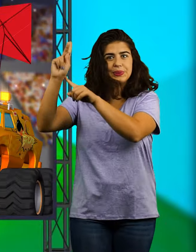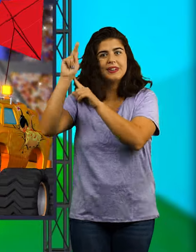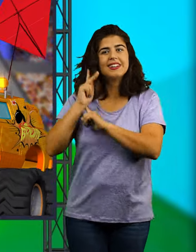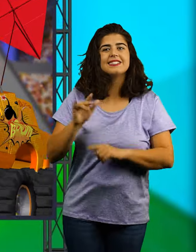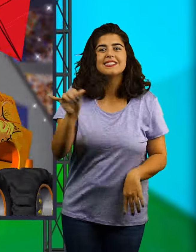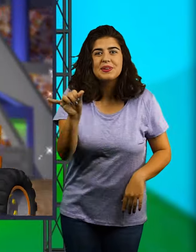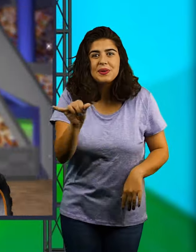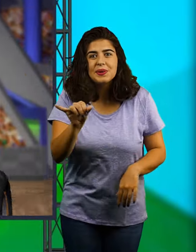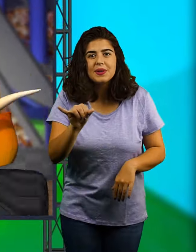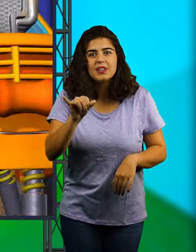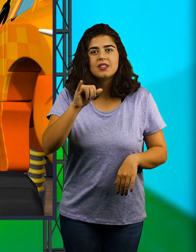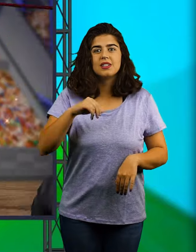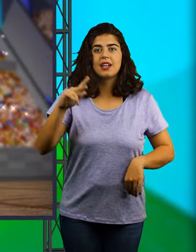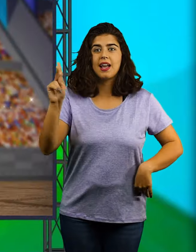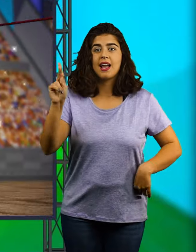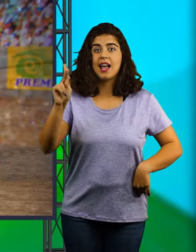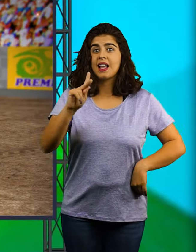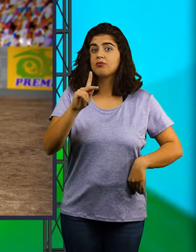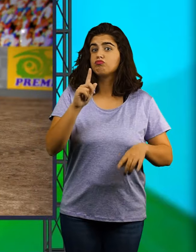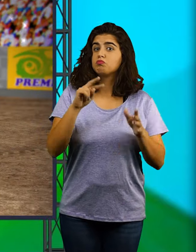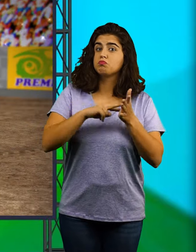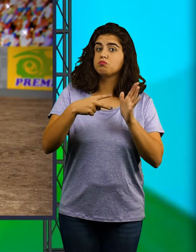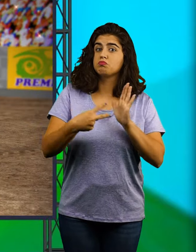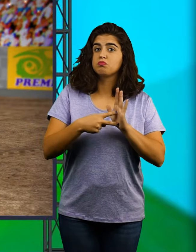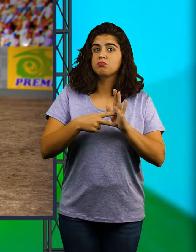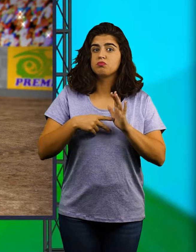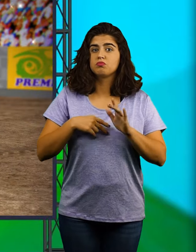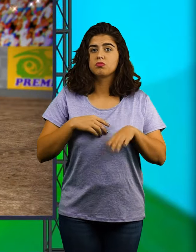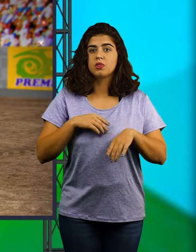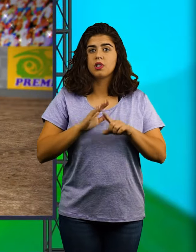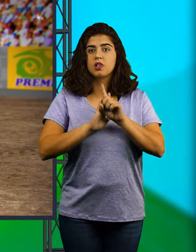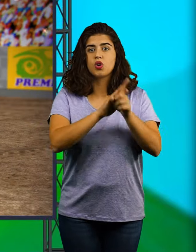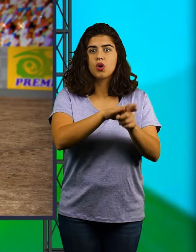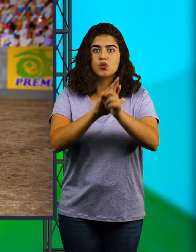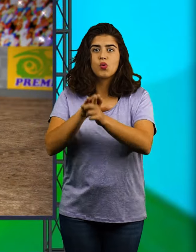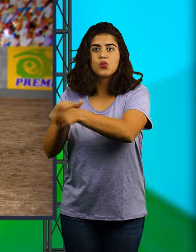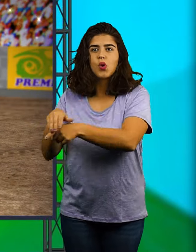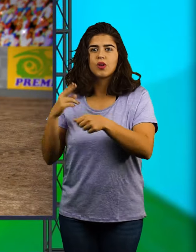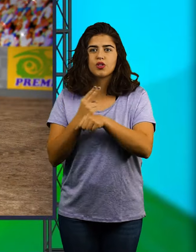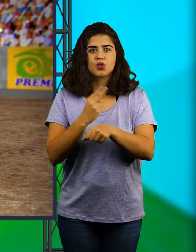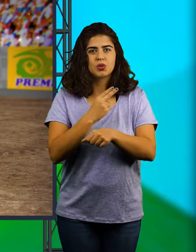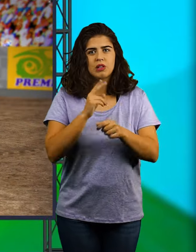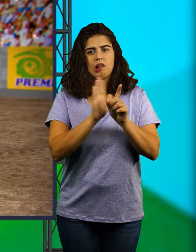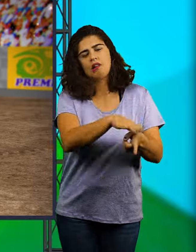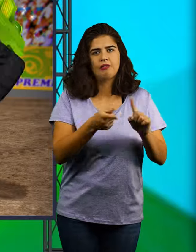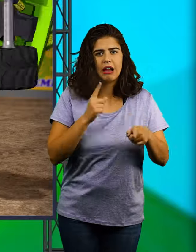first letter in knock over. If you don't look where you're going, you can knock over your friends.